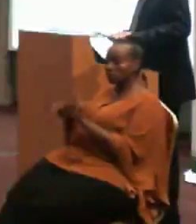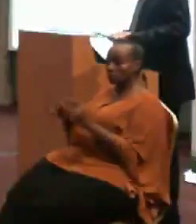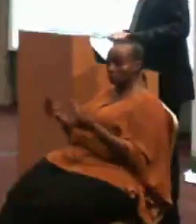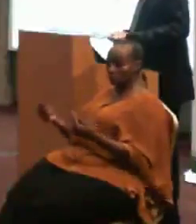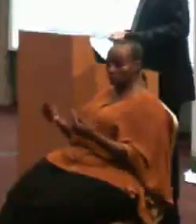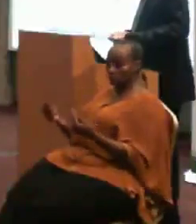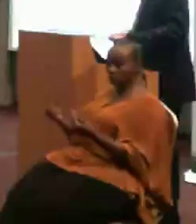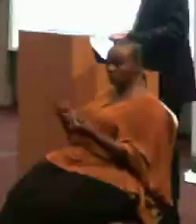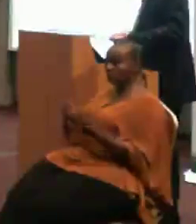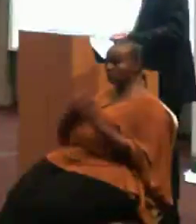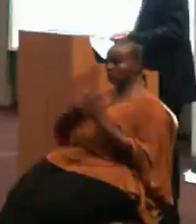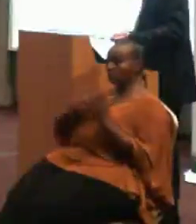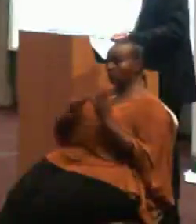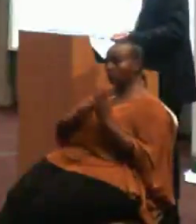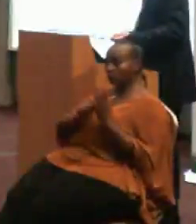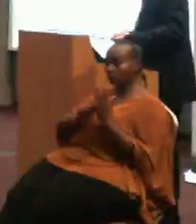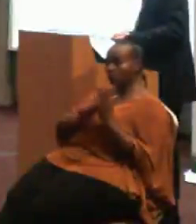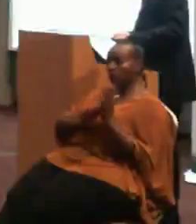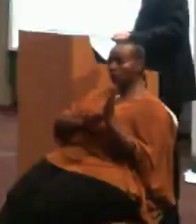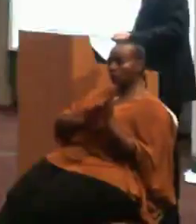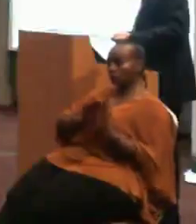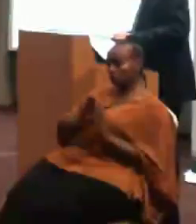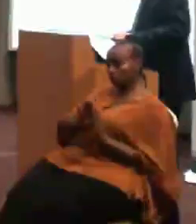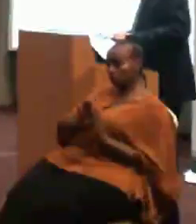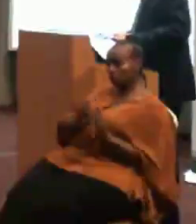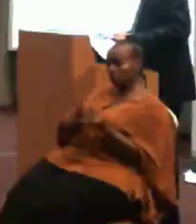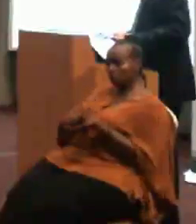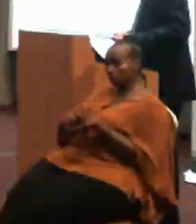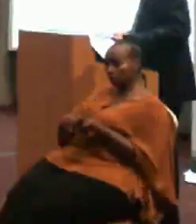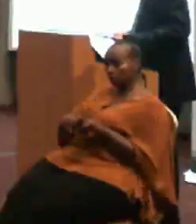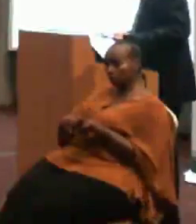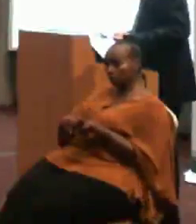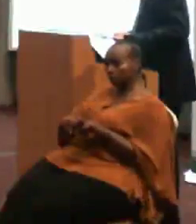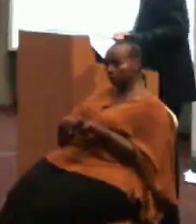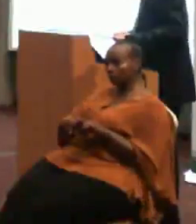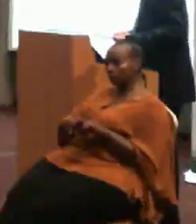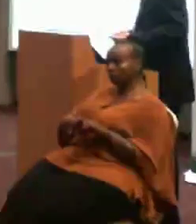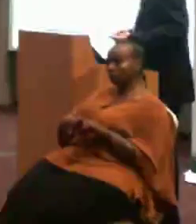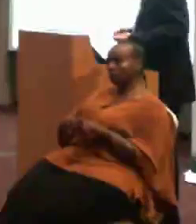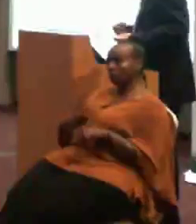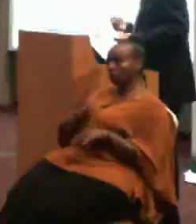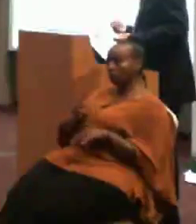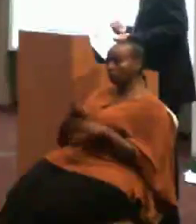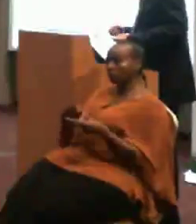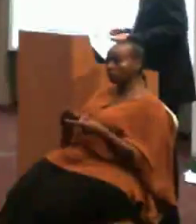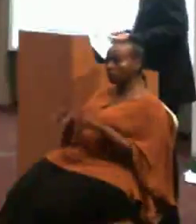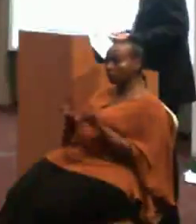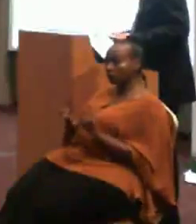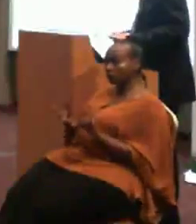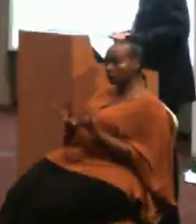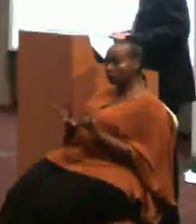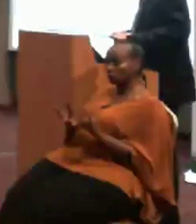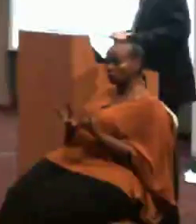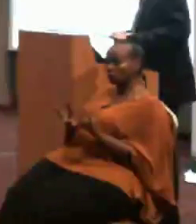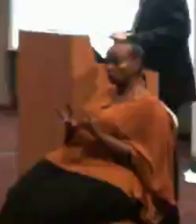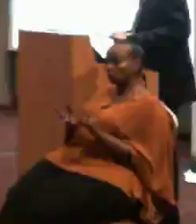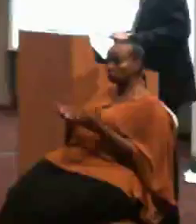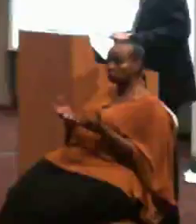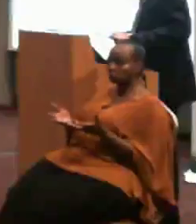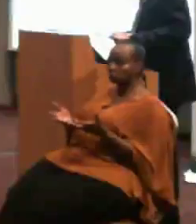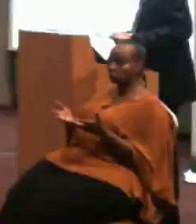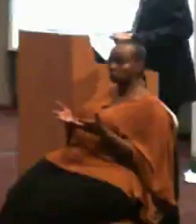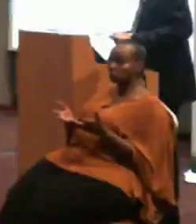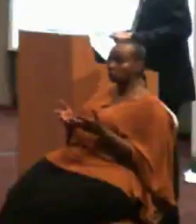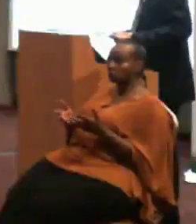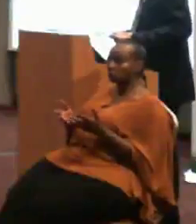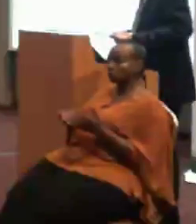decreases. And then just finally on that, Chair, that actual numbers that you